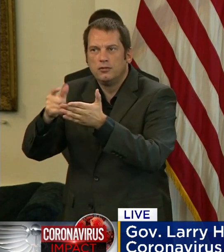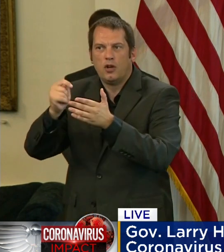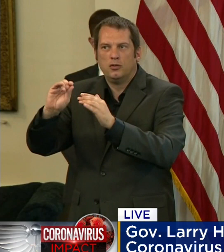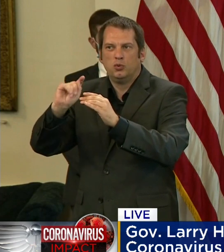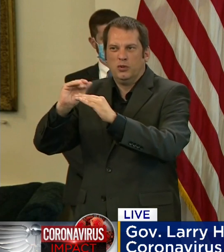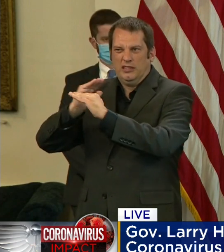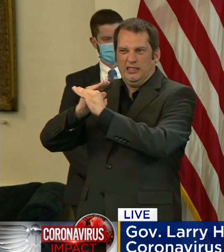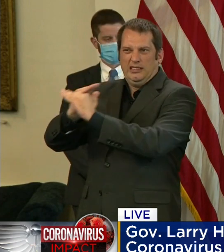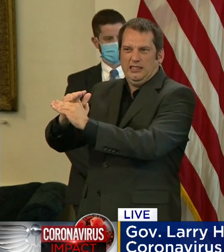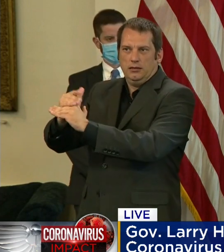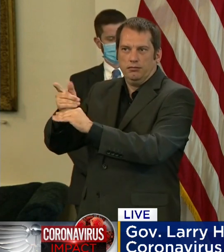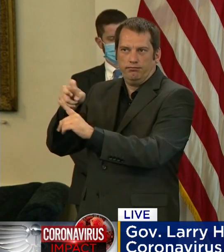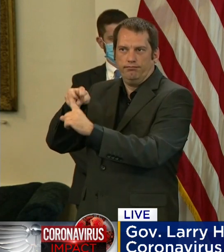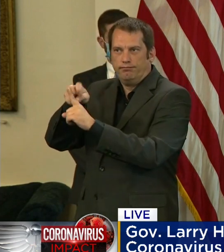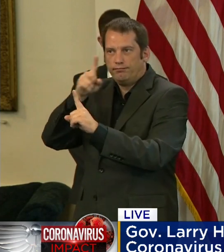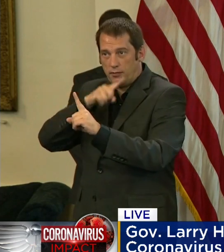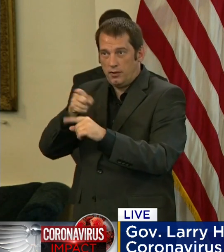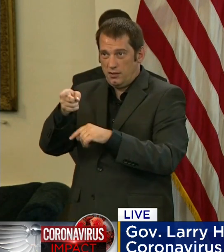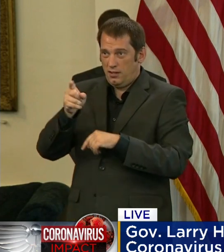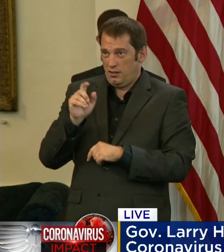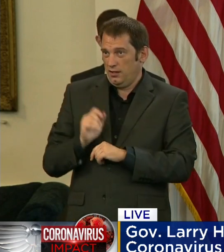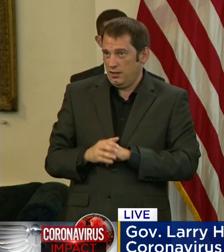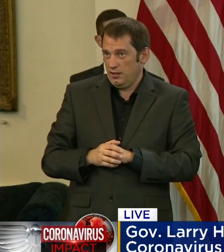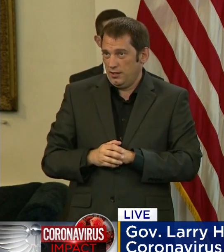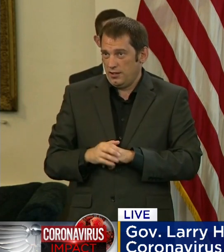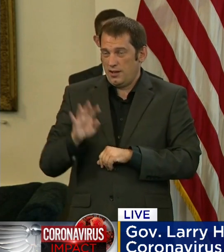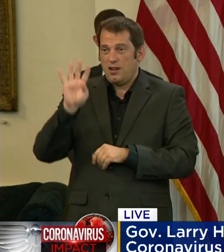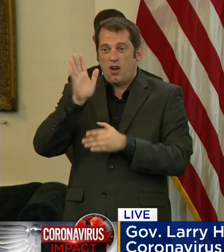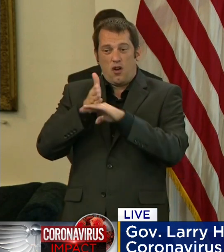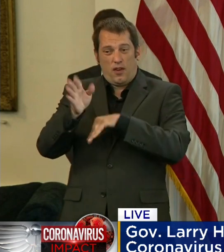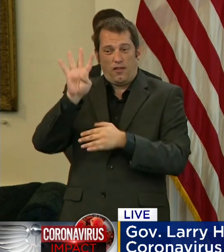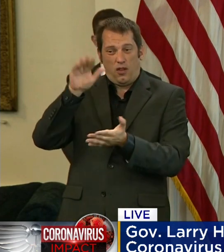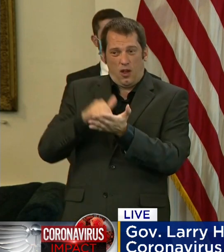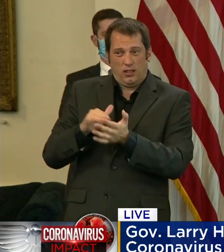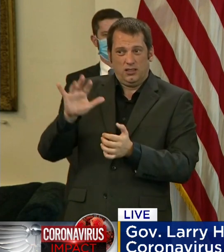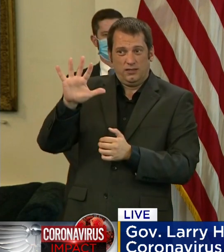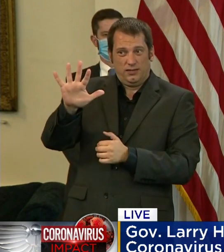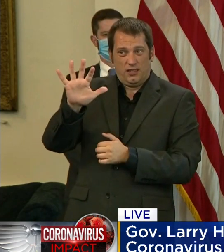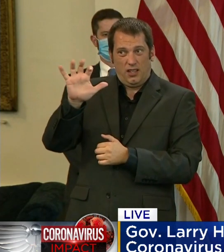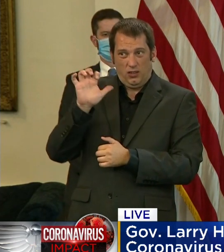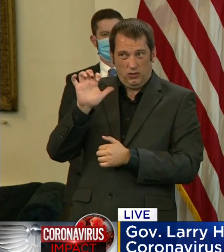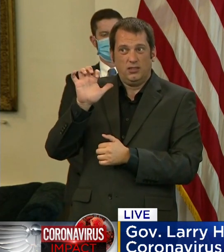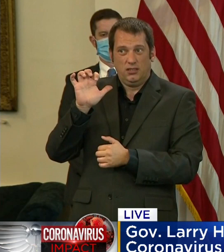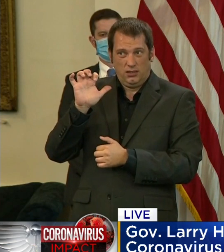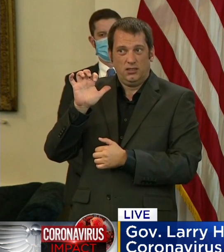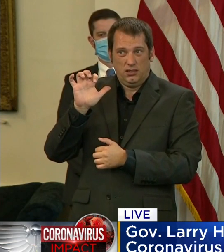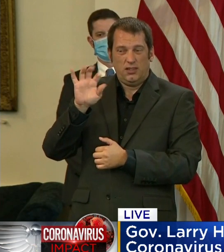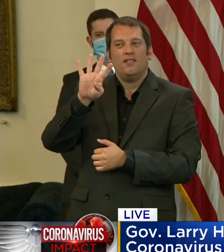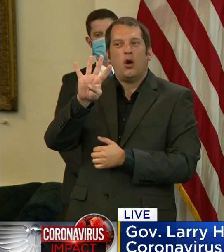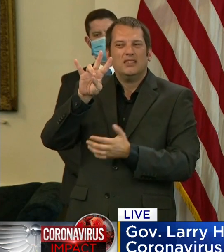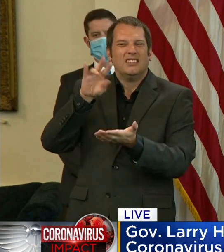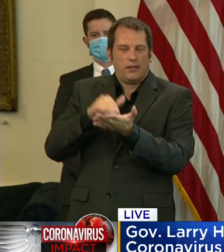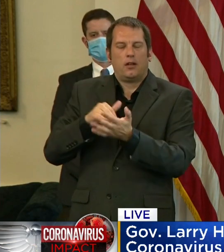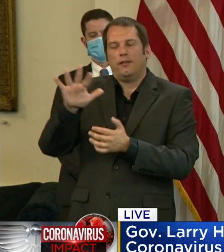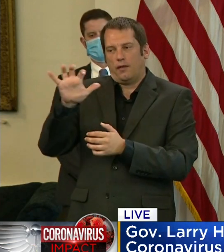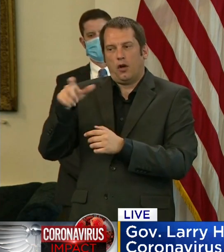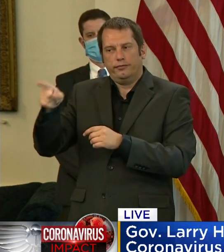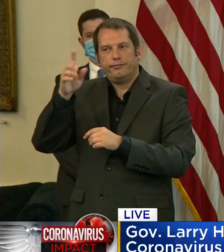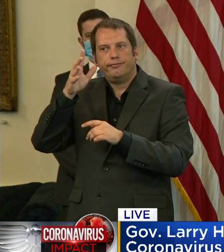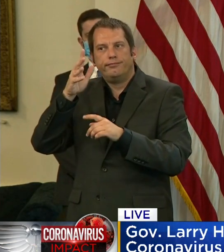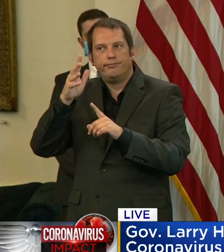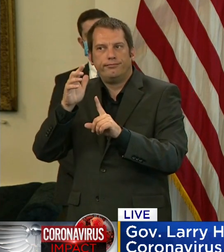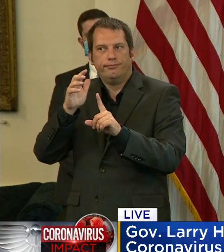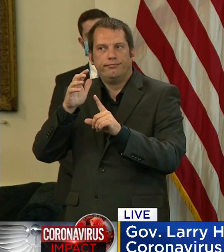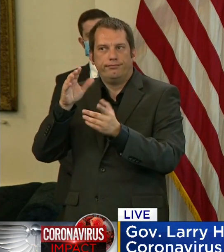filed out-of-state claims. The immediate actions taken saved taxpayers over $501 million, the